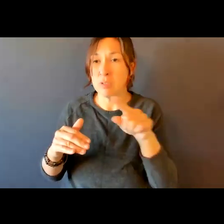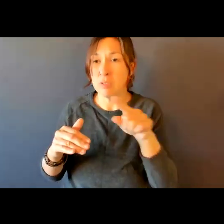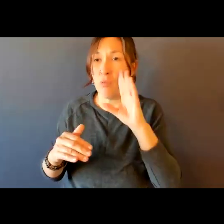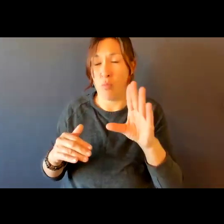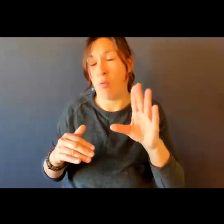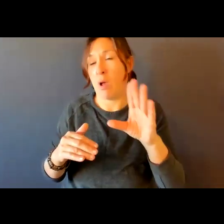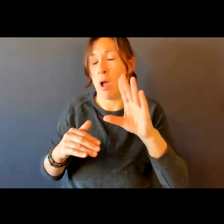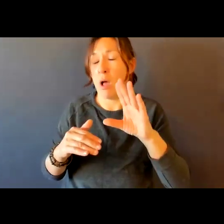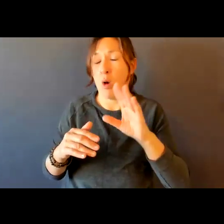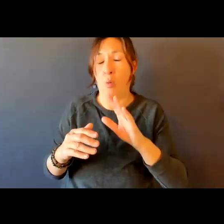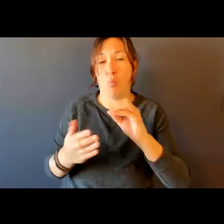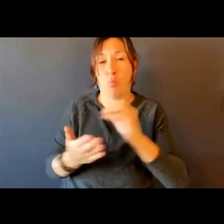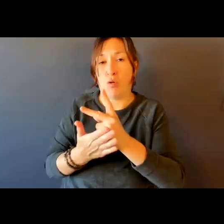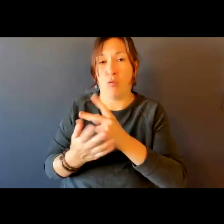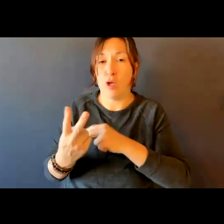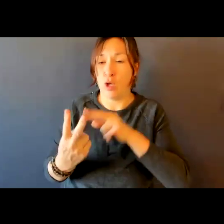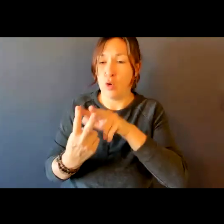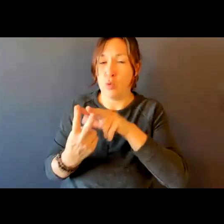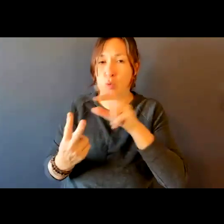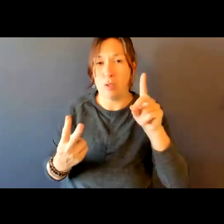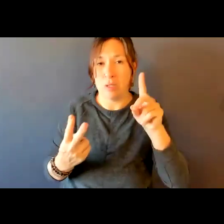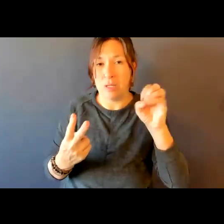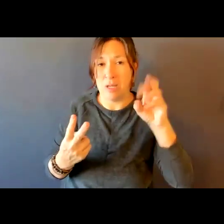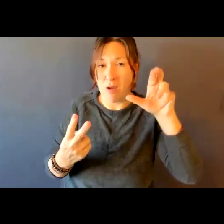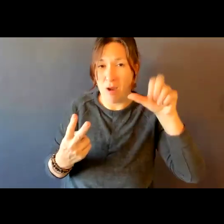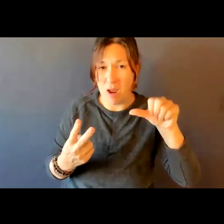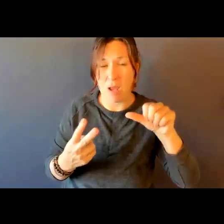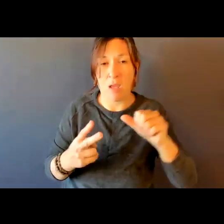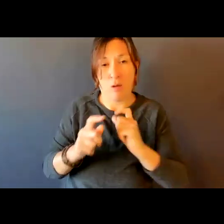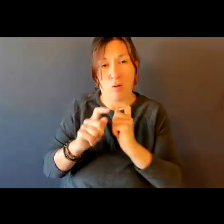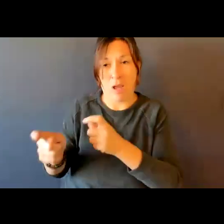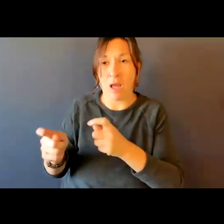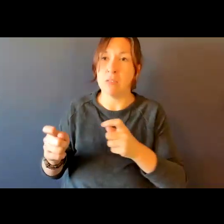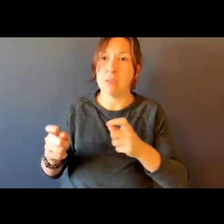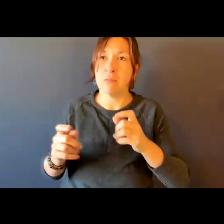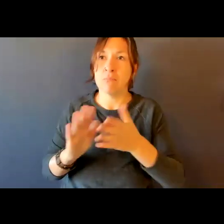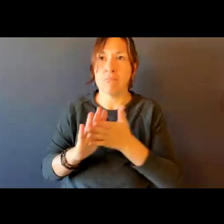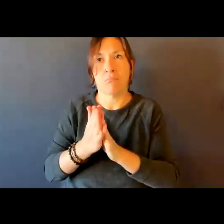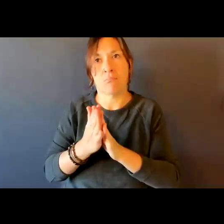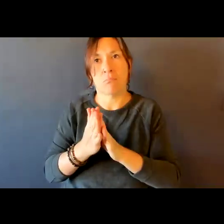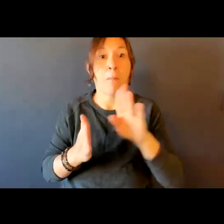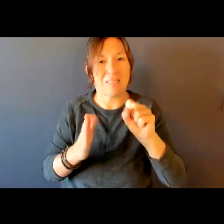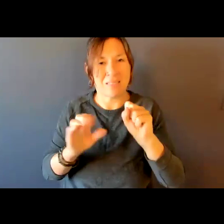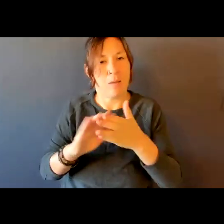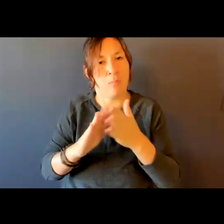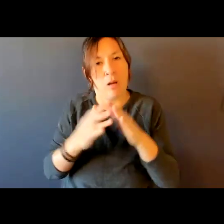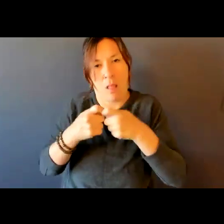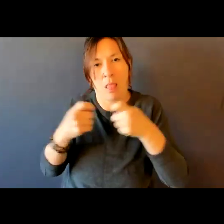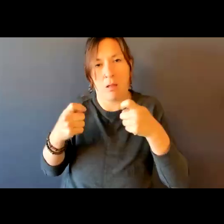will help us continue our work to electrify our bus fleet. The first of the